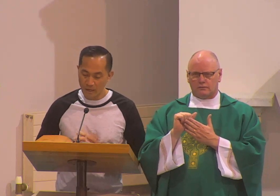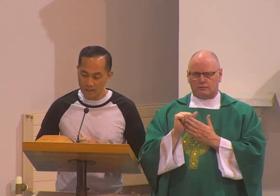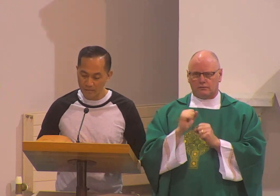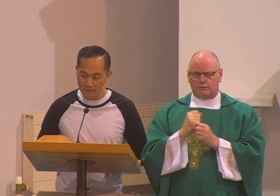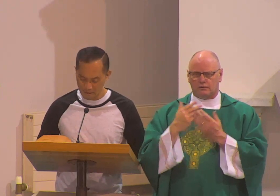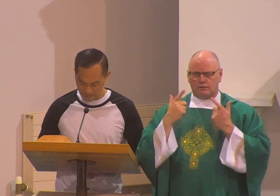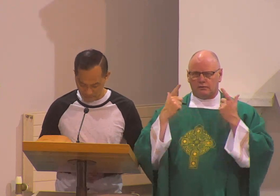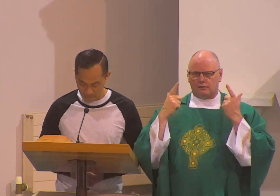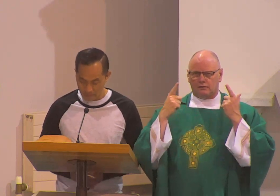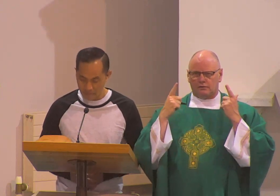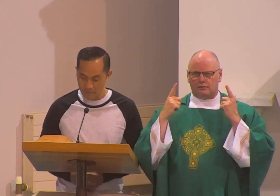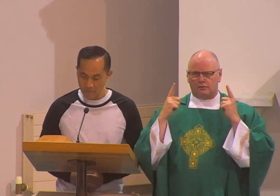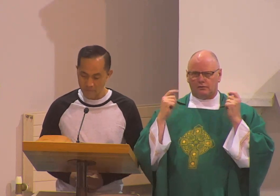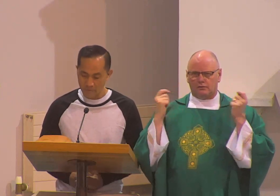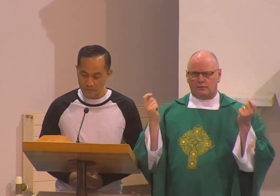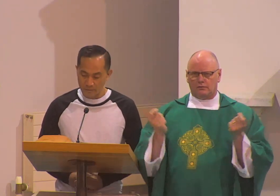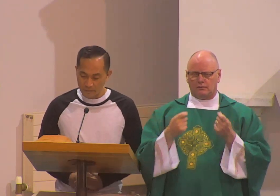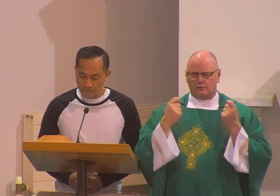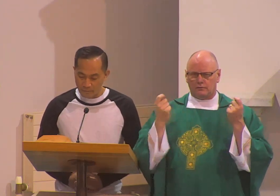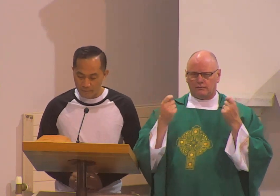Gospel acclamation.